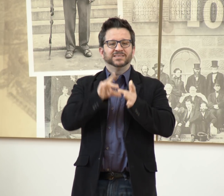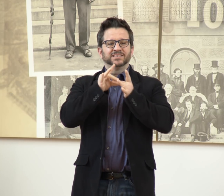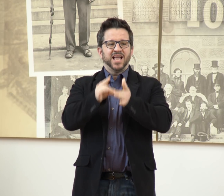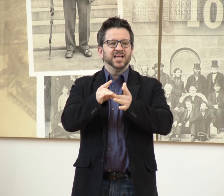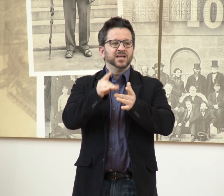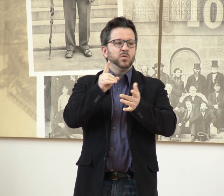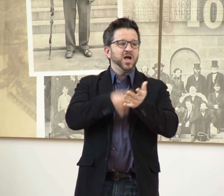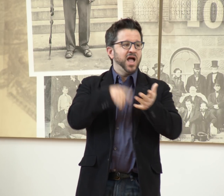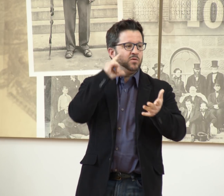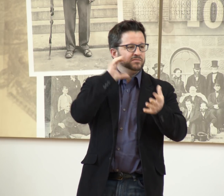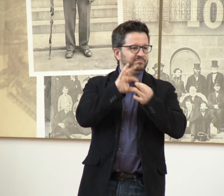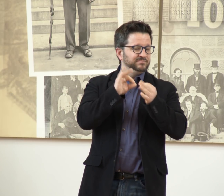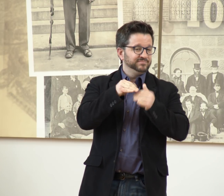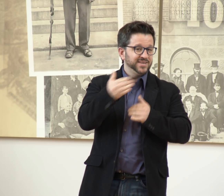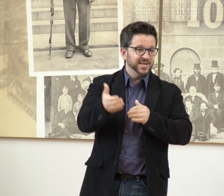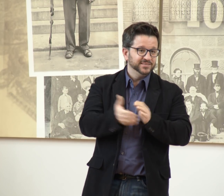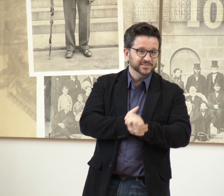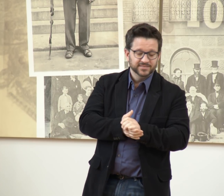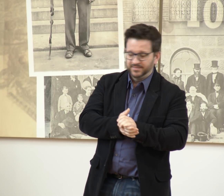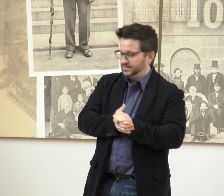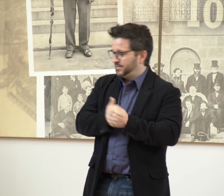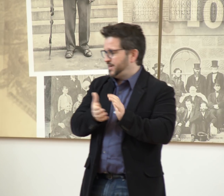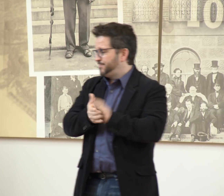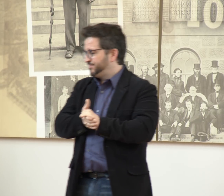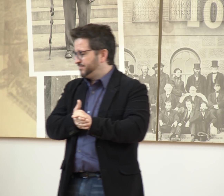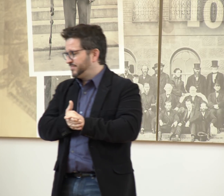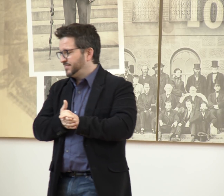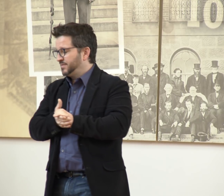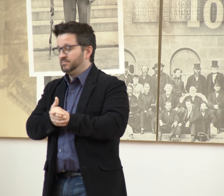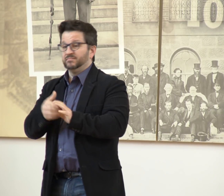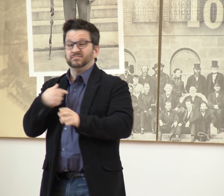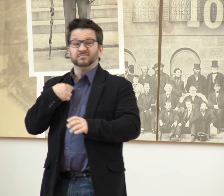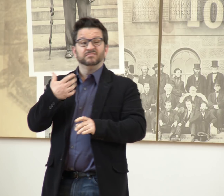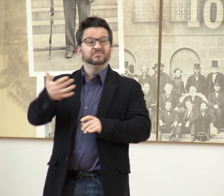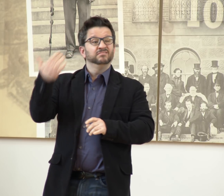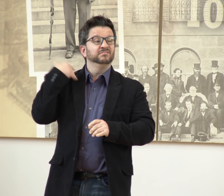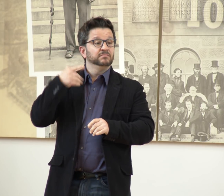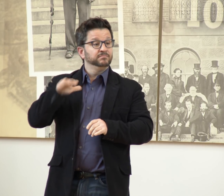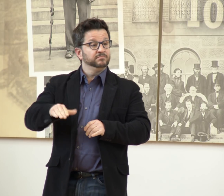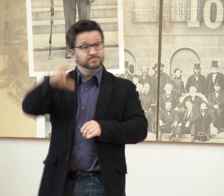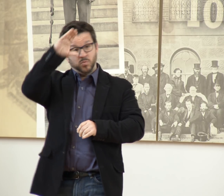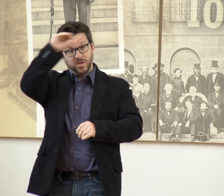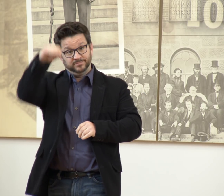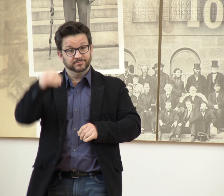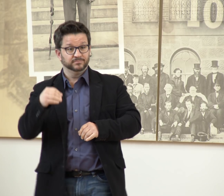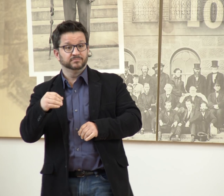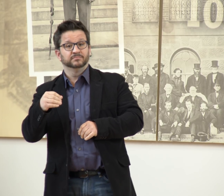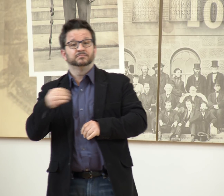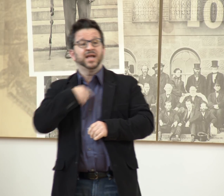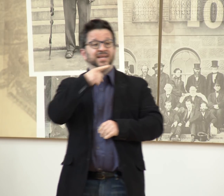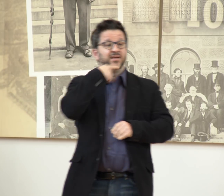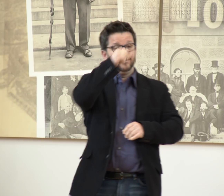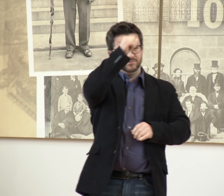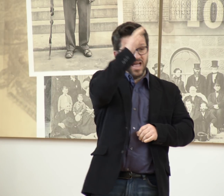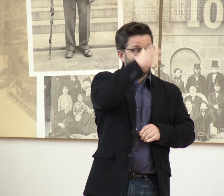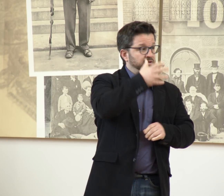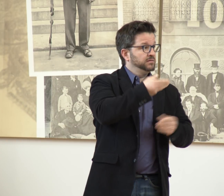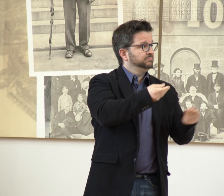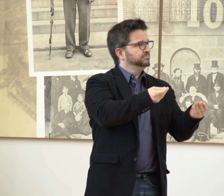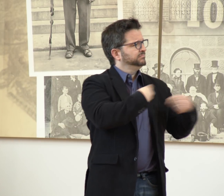As a student of history, you know, that guides what I will say next to you. When I was a little boy,